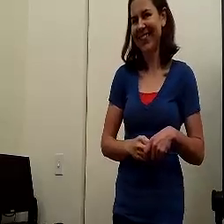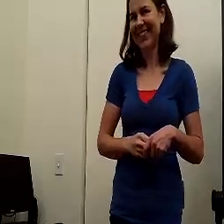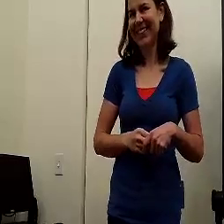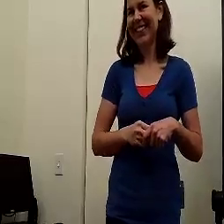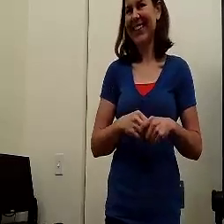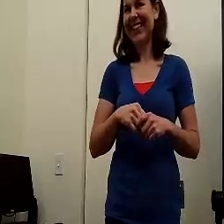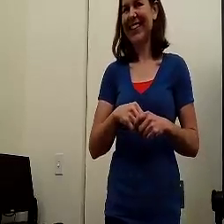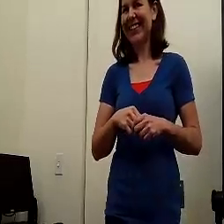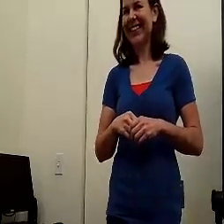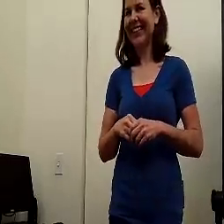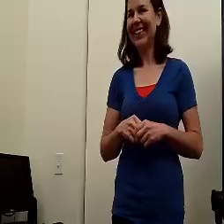name.